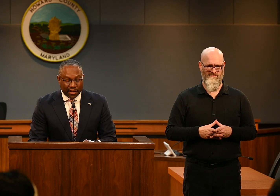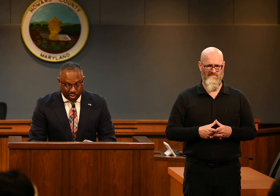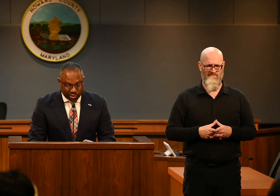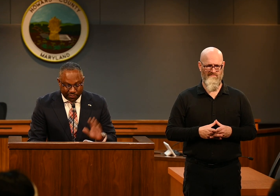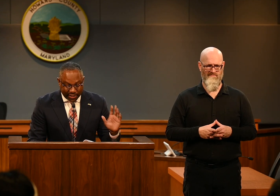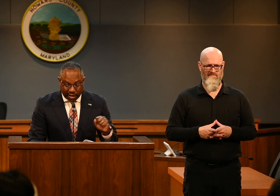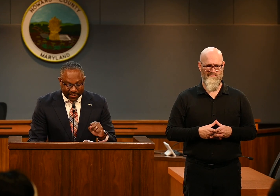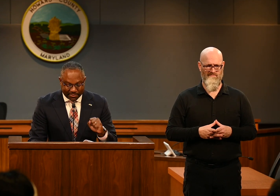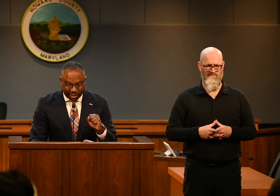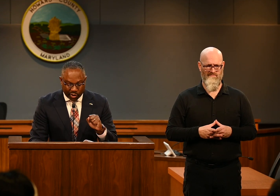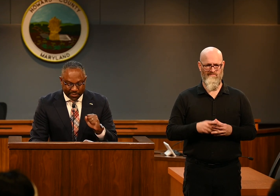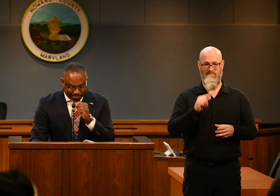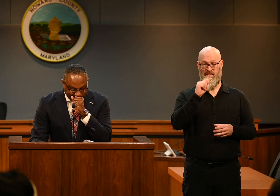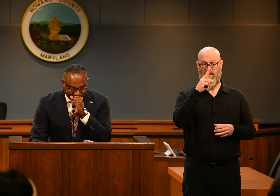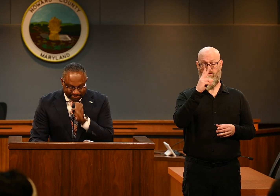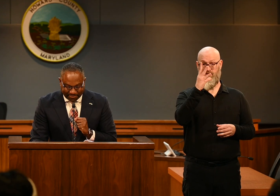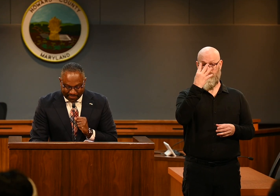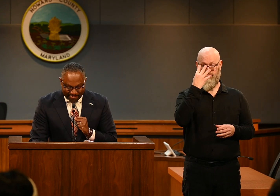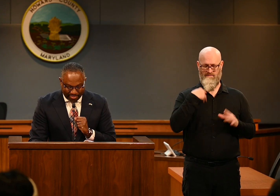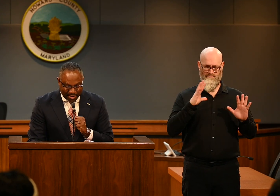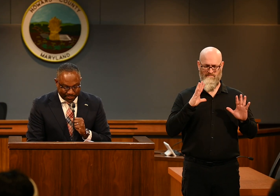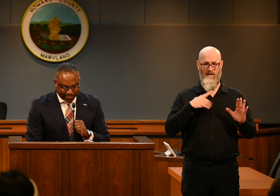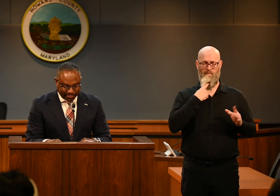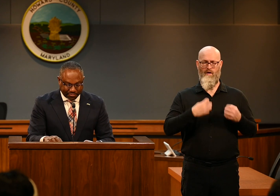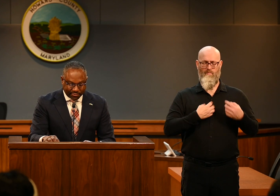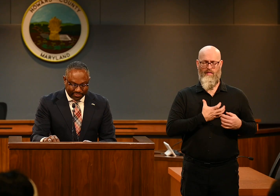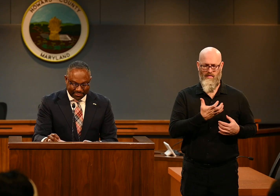I'm not gonna get emotional in front of the governor. I'm not gonna do it.